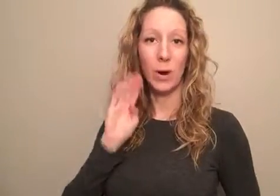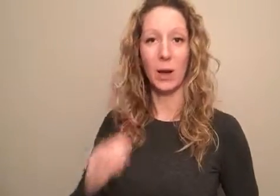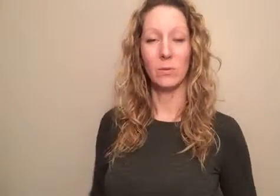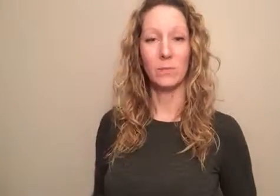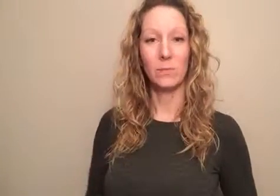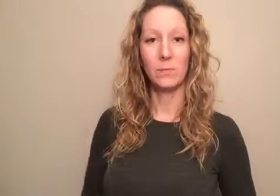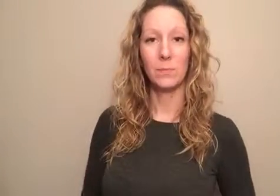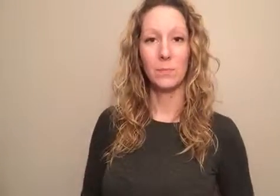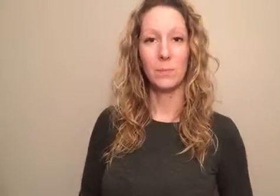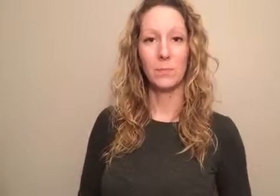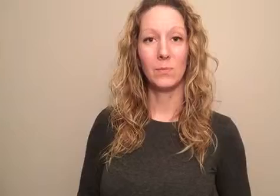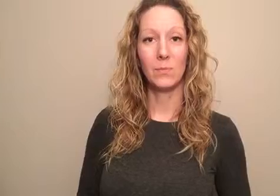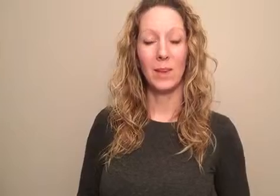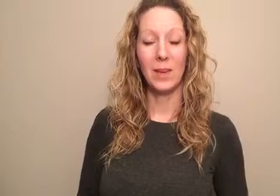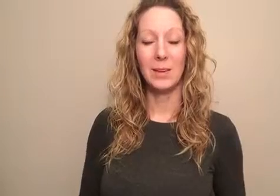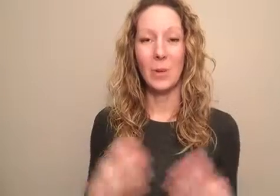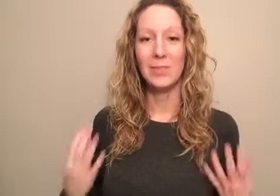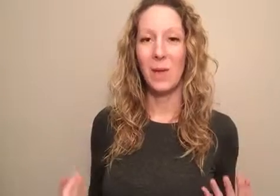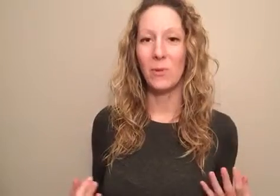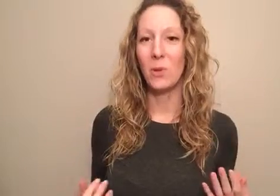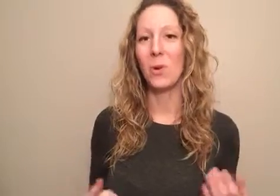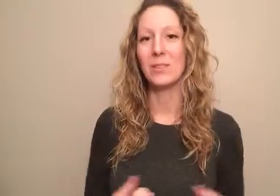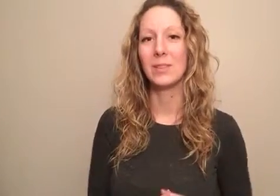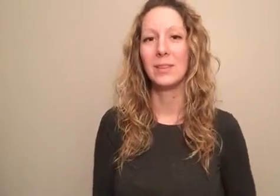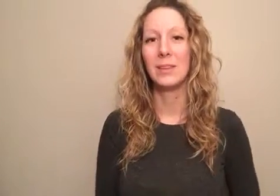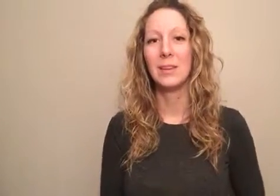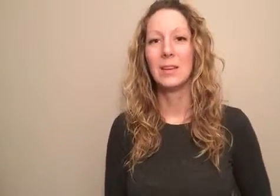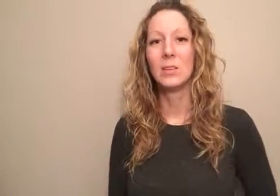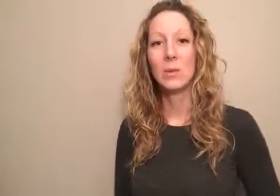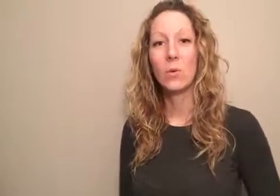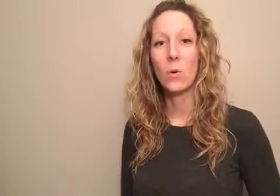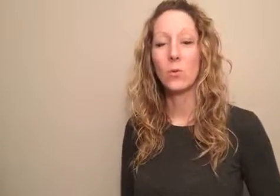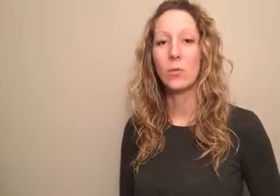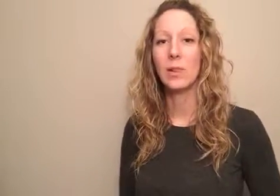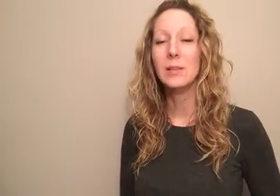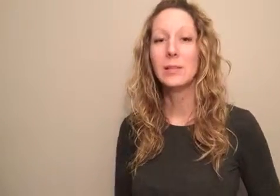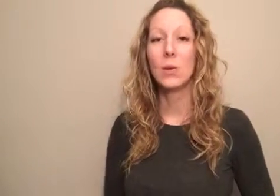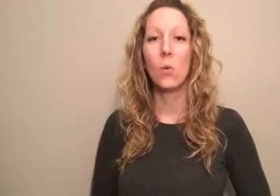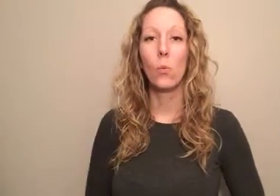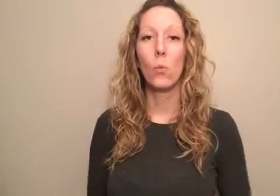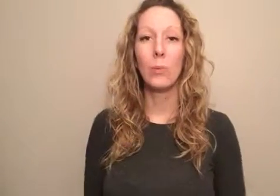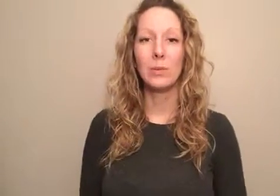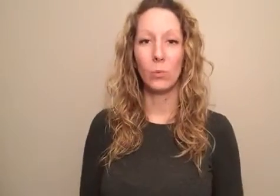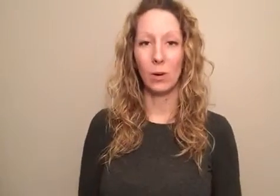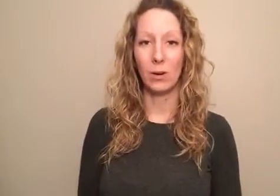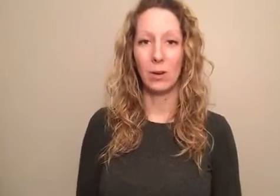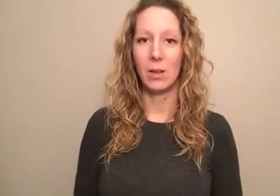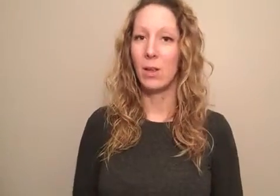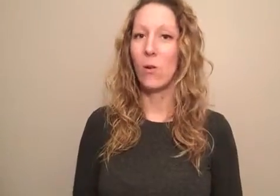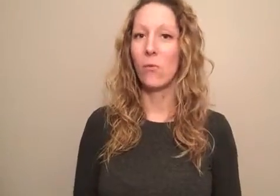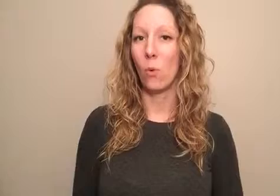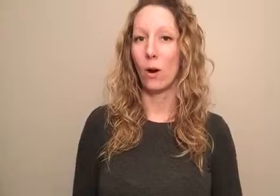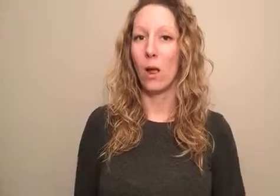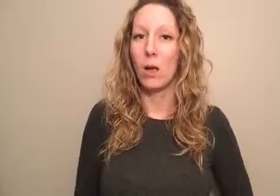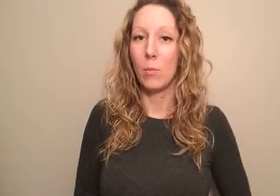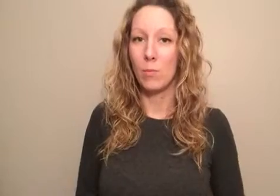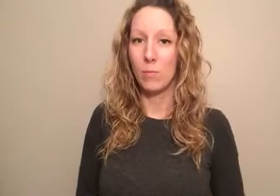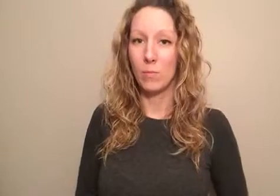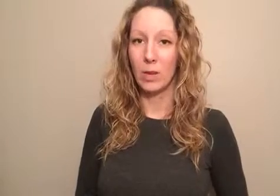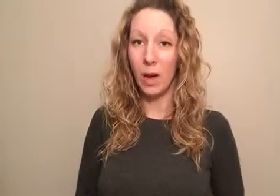brown. Okay, now it's time for the quiz. So going through the list, what was the word for